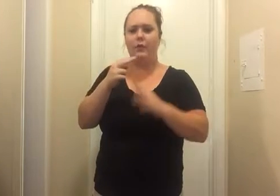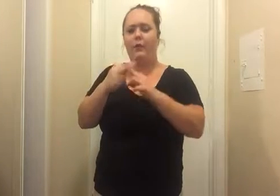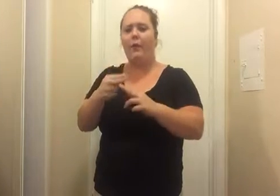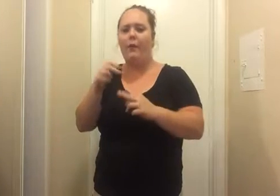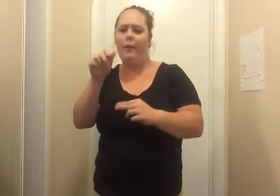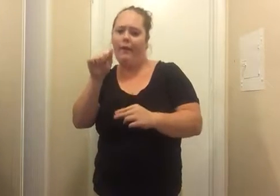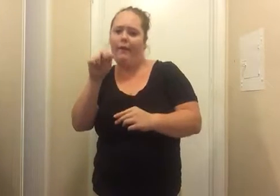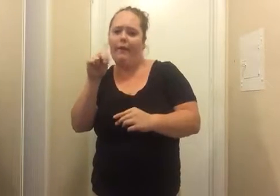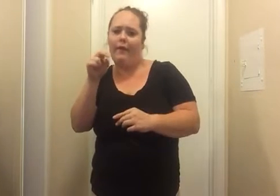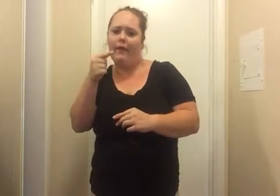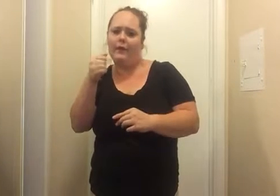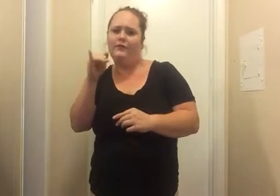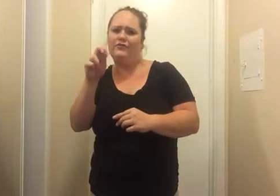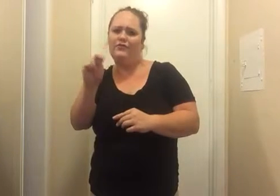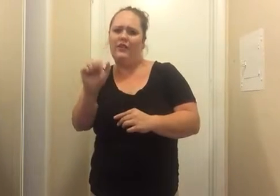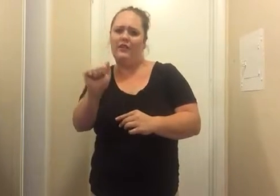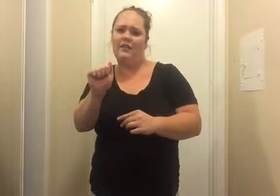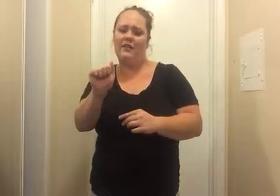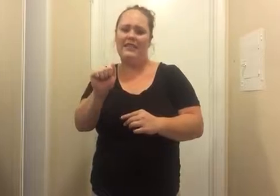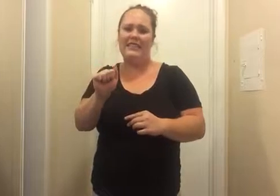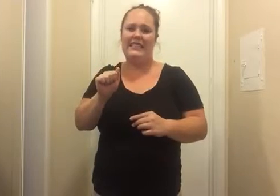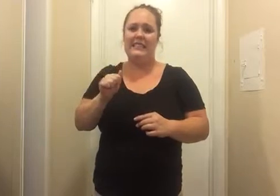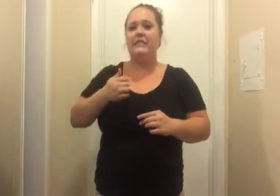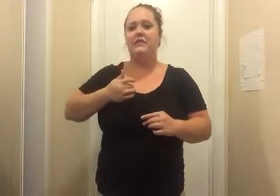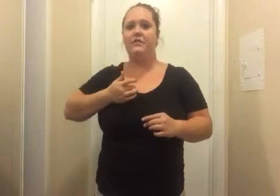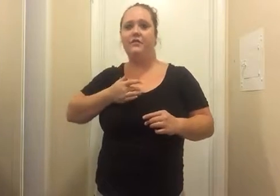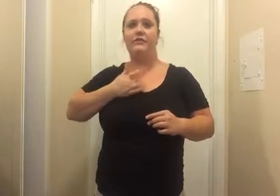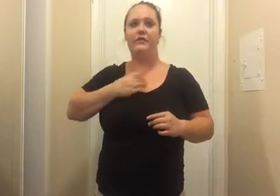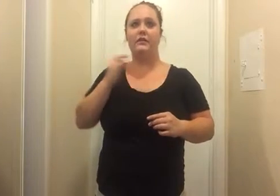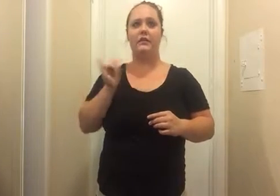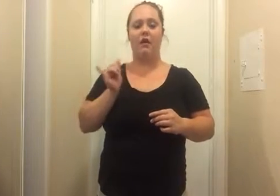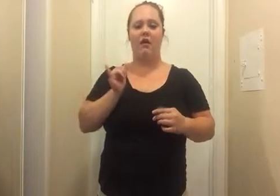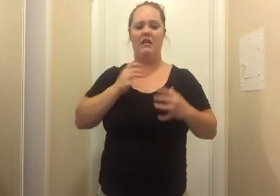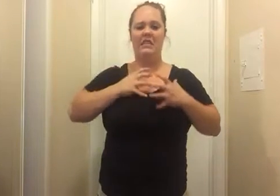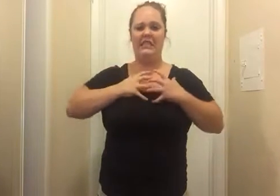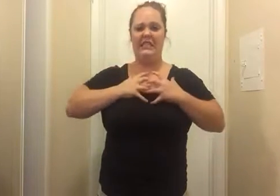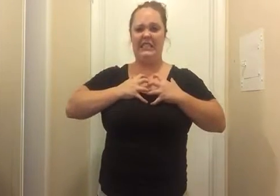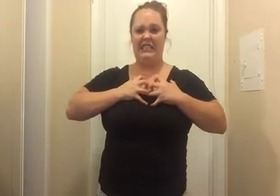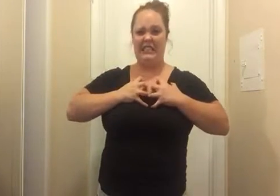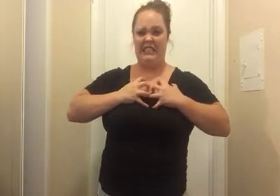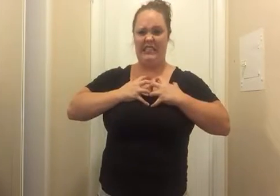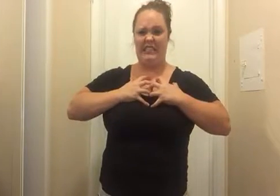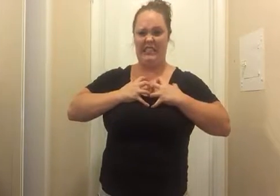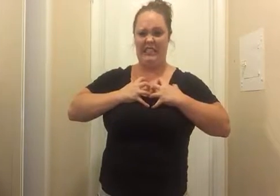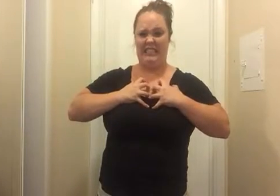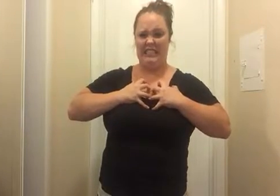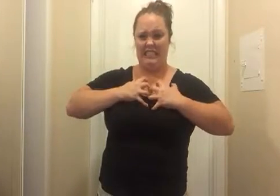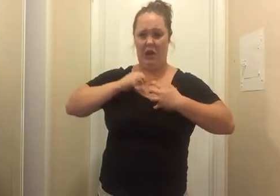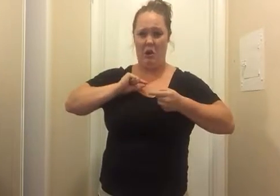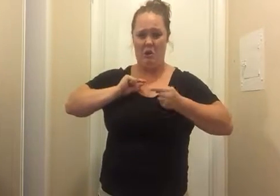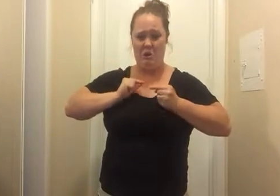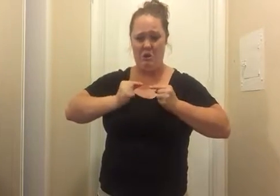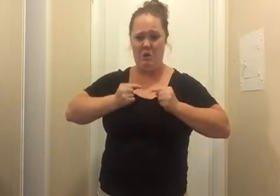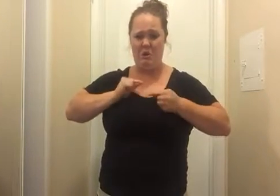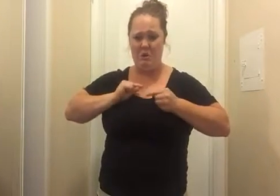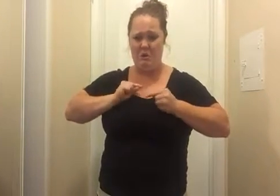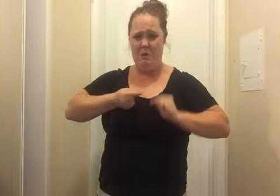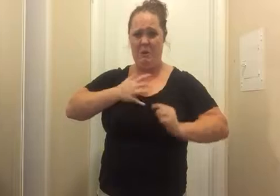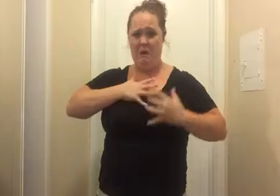in the chest. And you get that strangling-like feeling in the chest because your heart is not getting enough oxygen to pump properly. But at